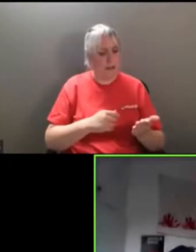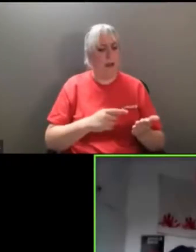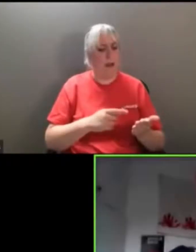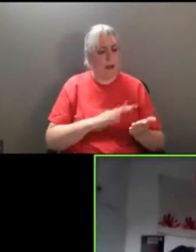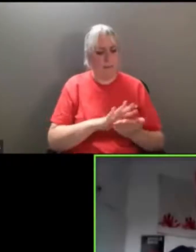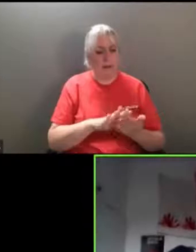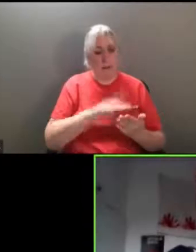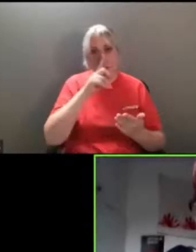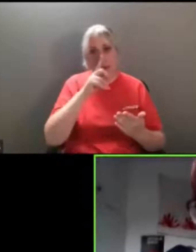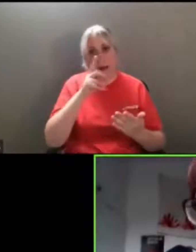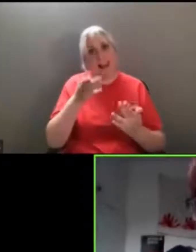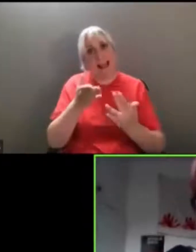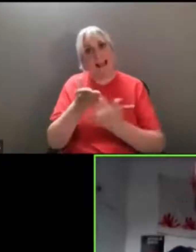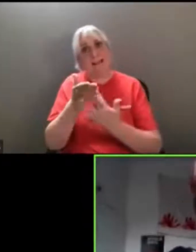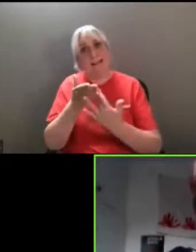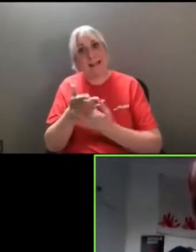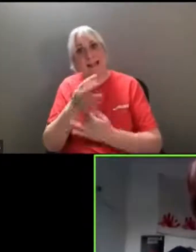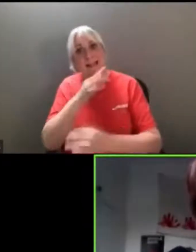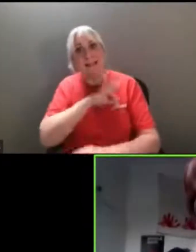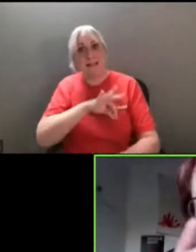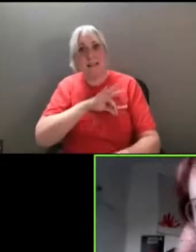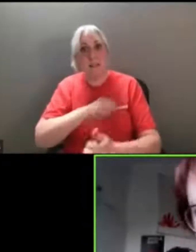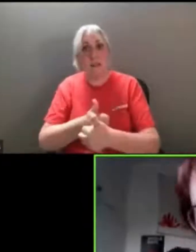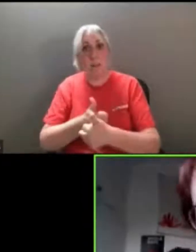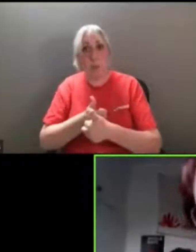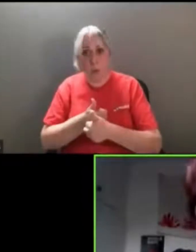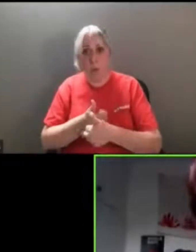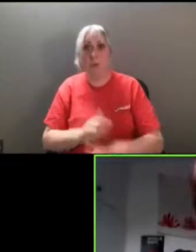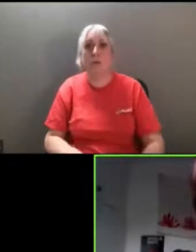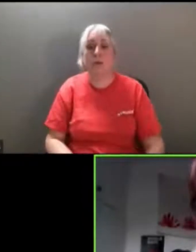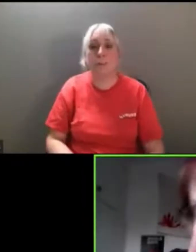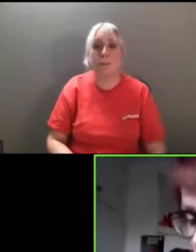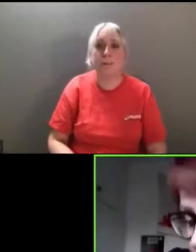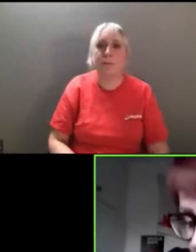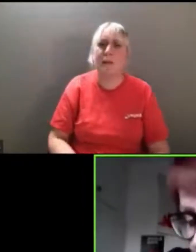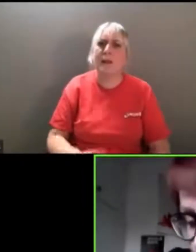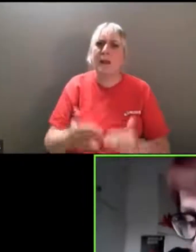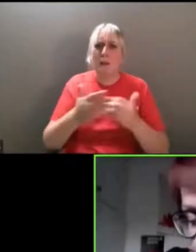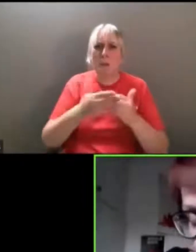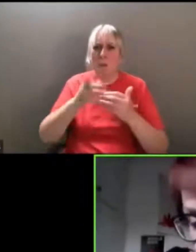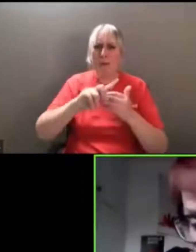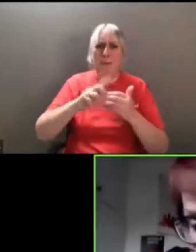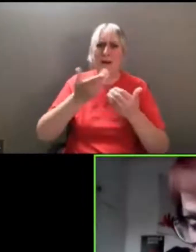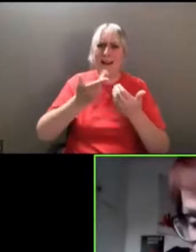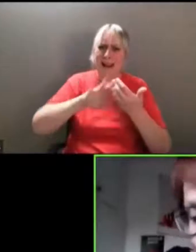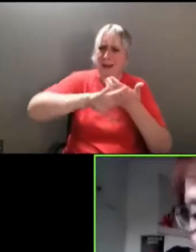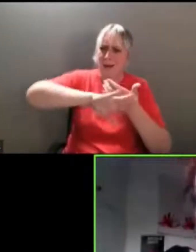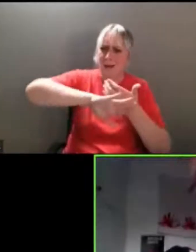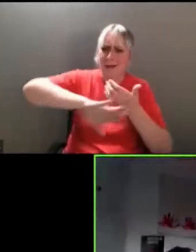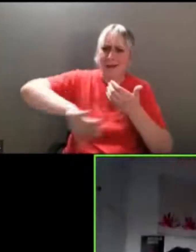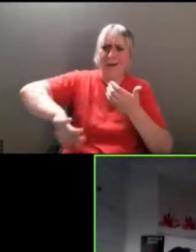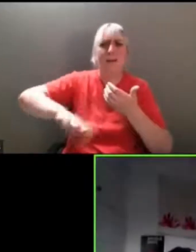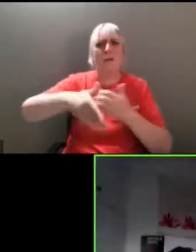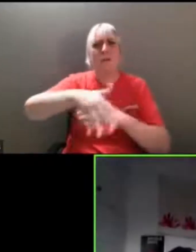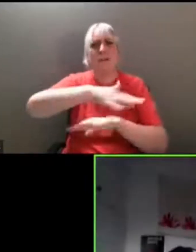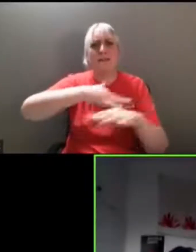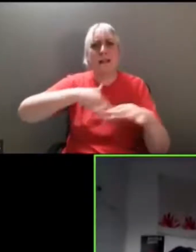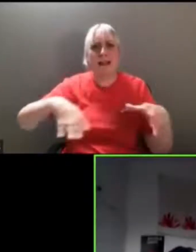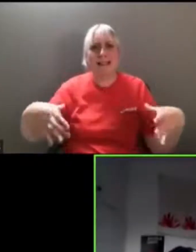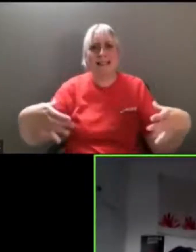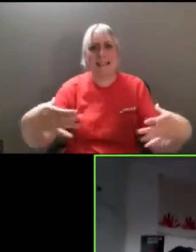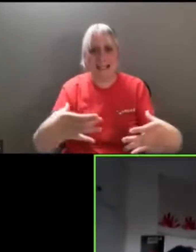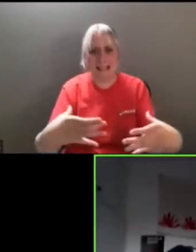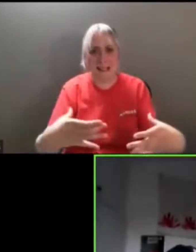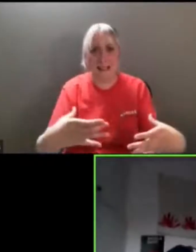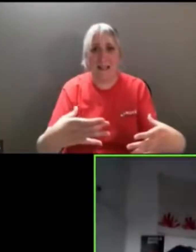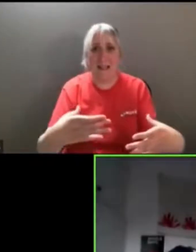to survive. So more and more people are being pushed out of society. The inequality gap is growing. If you fit the definition of